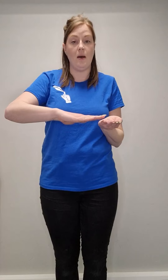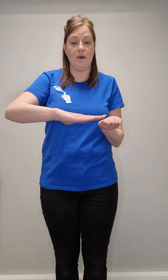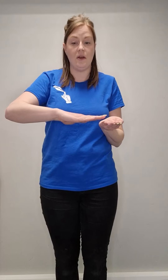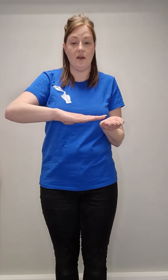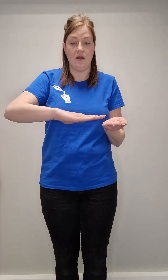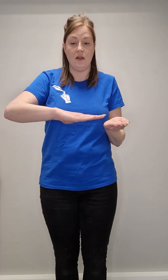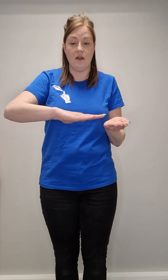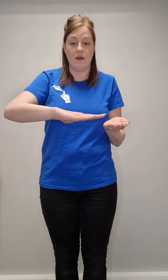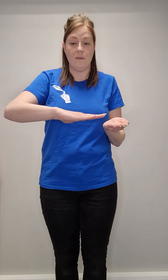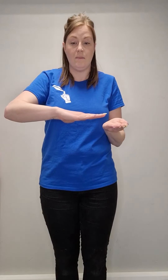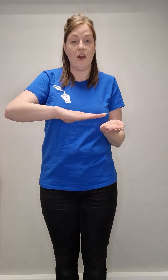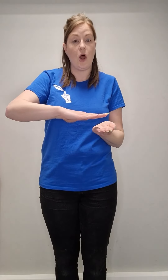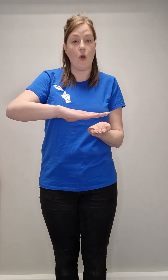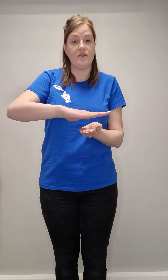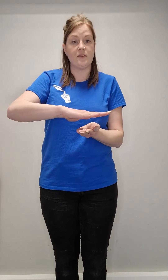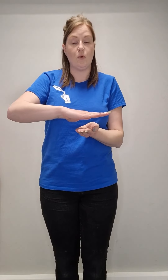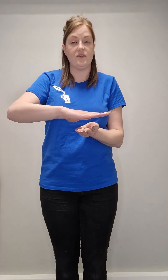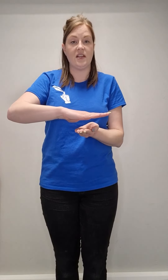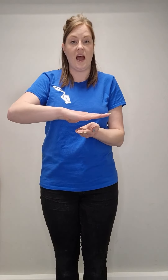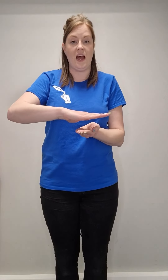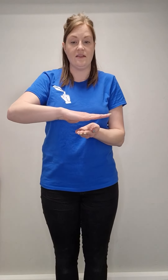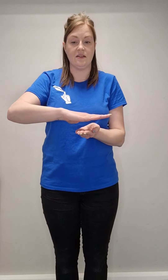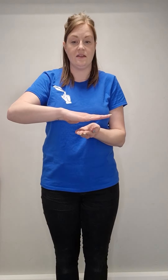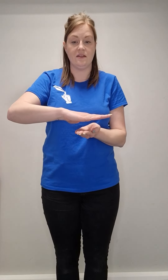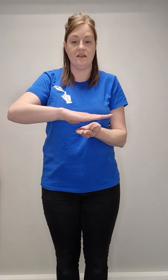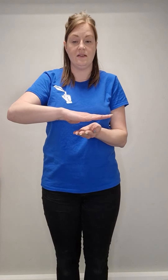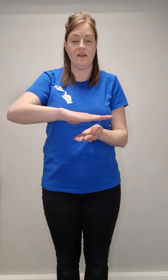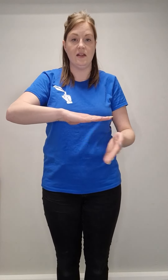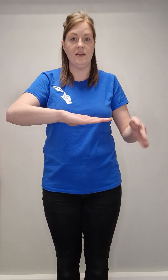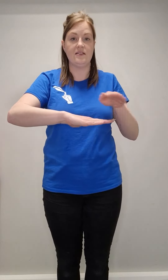up below the supporting hand. So,